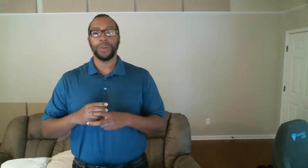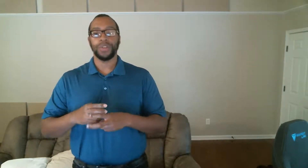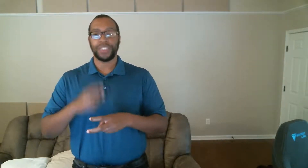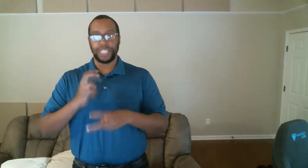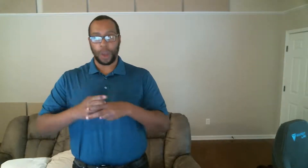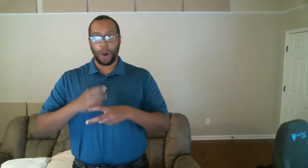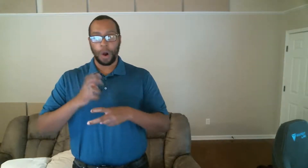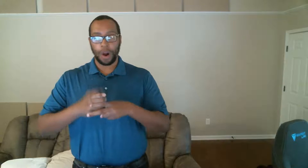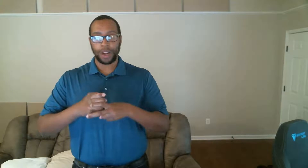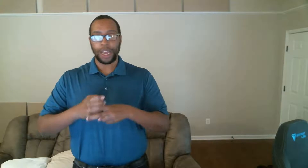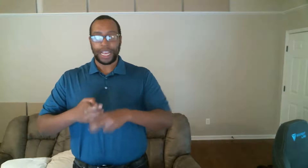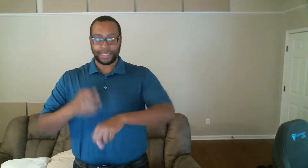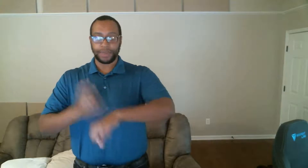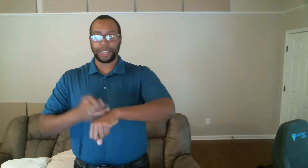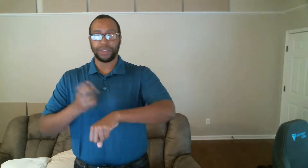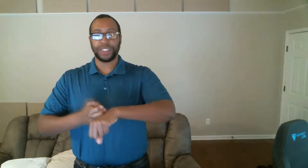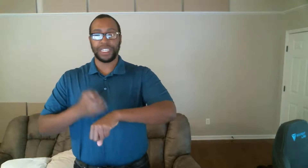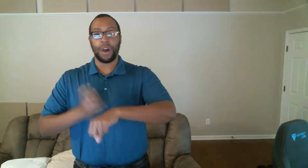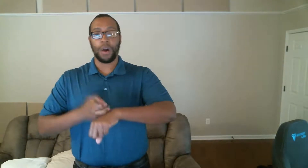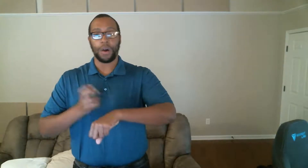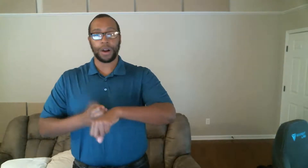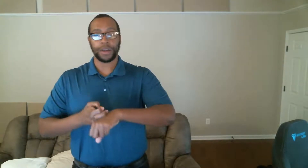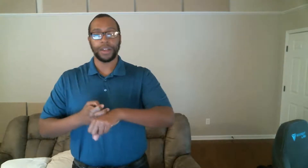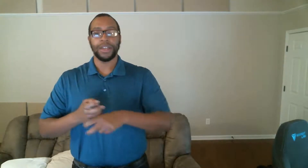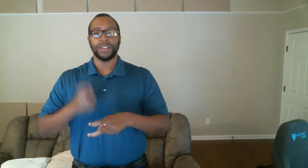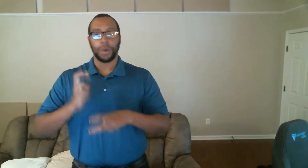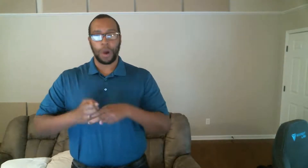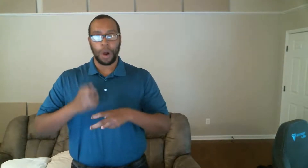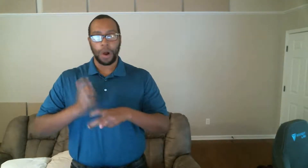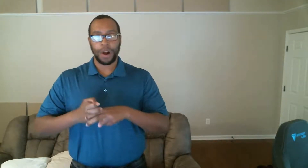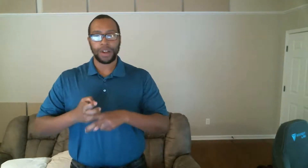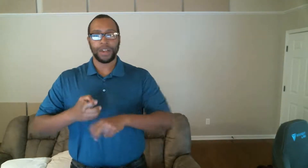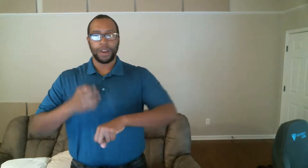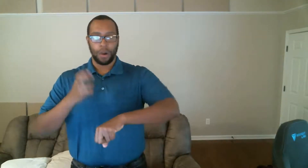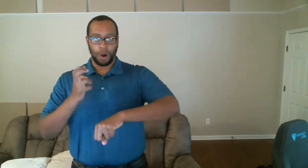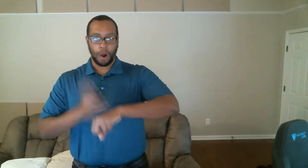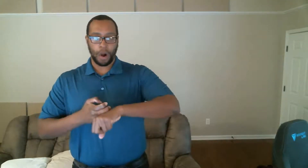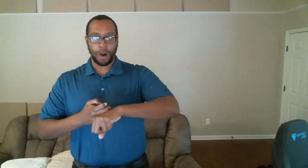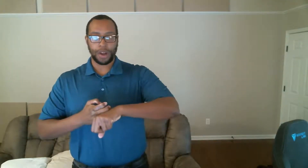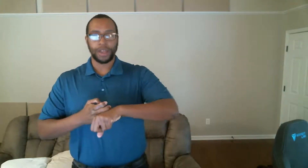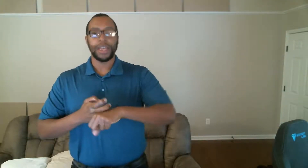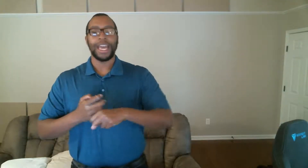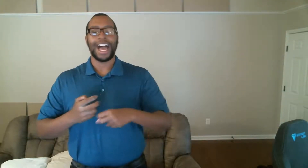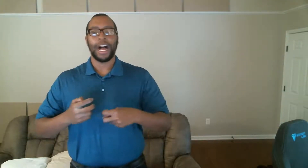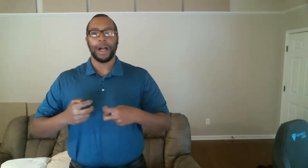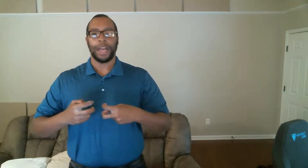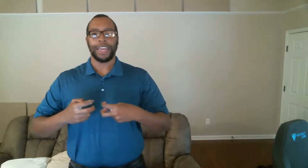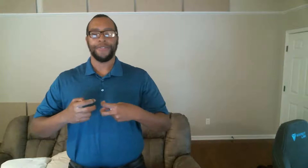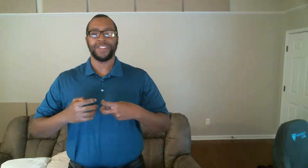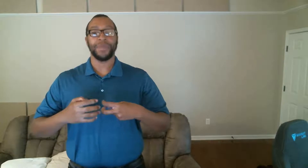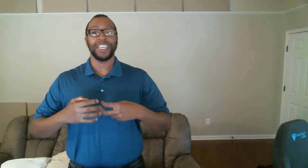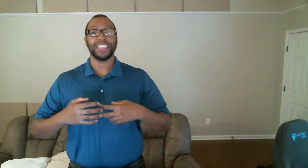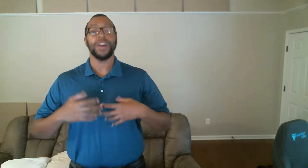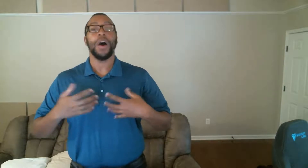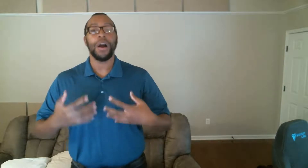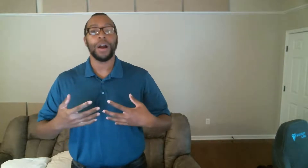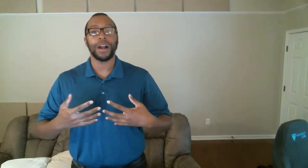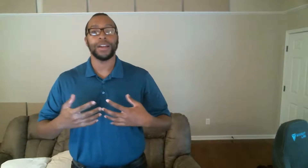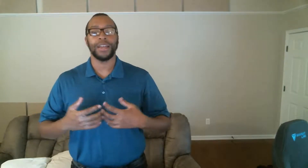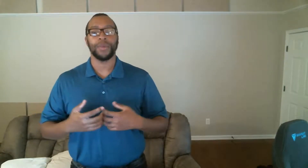see hard, and sometimes you'll see hard. So hard or hard. If something is hard in